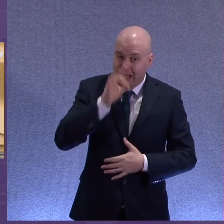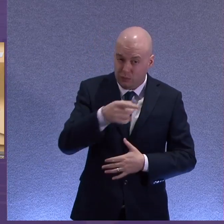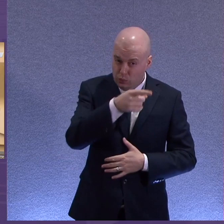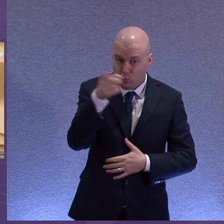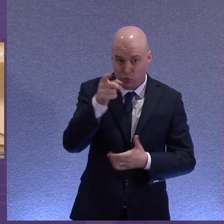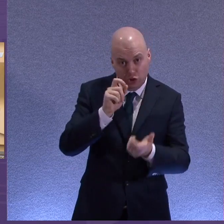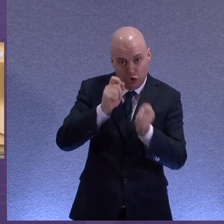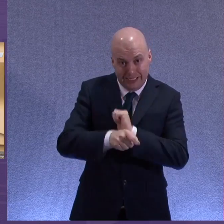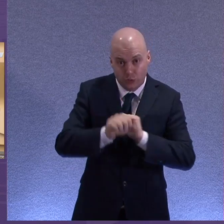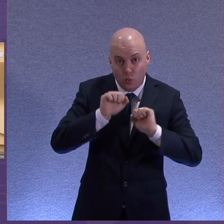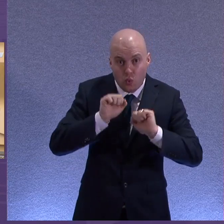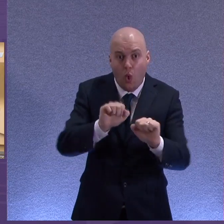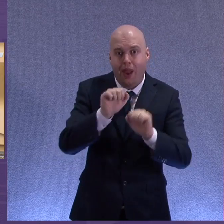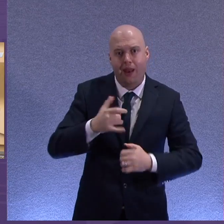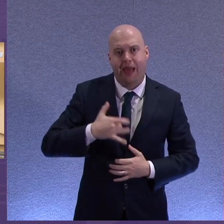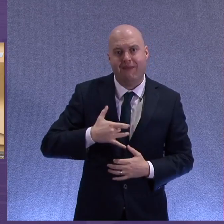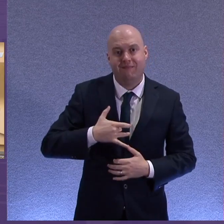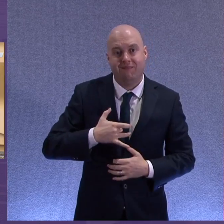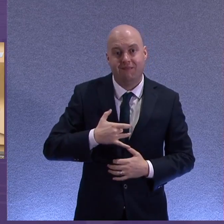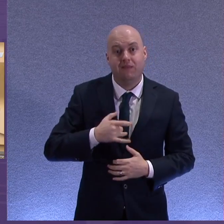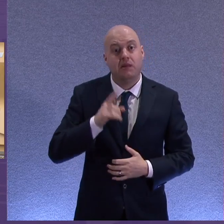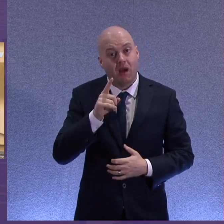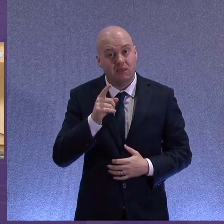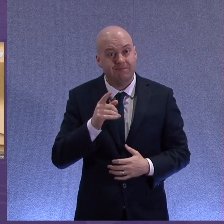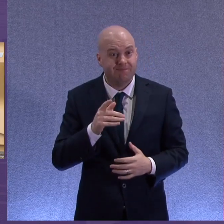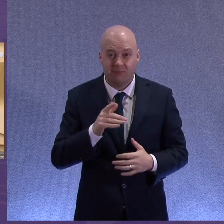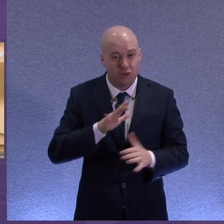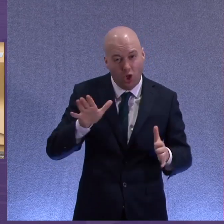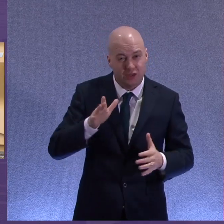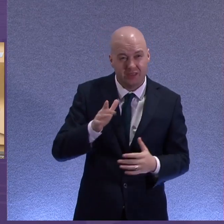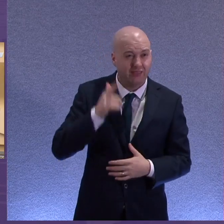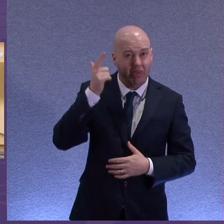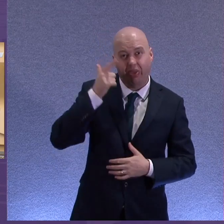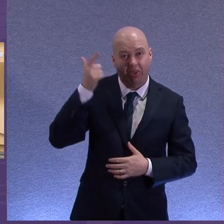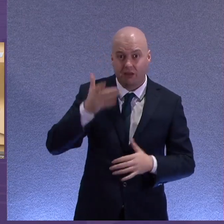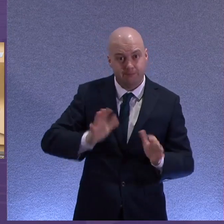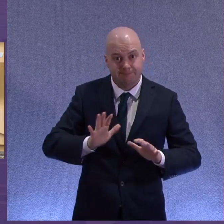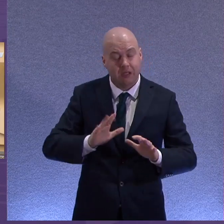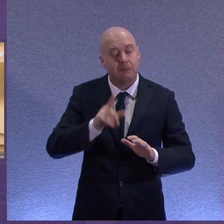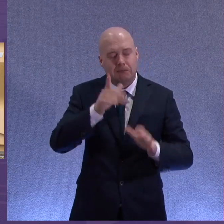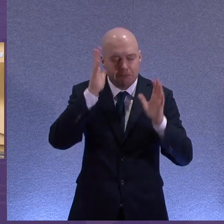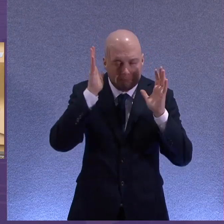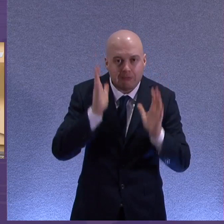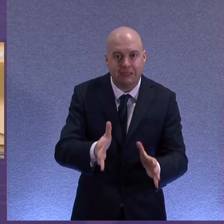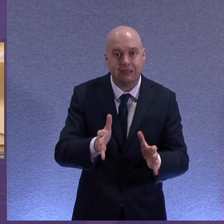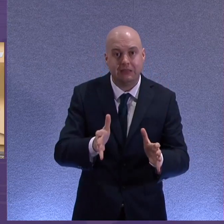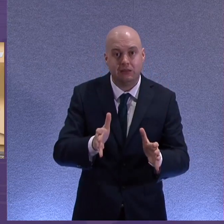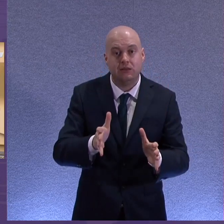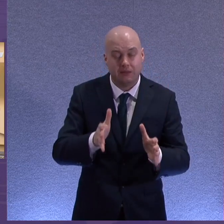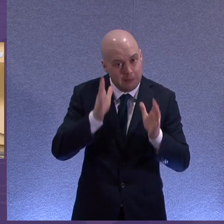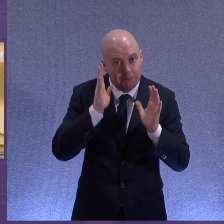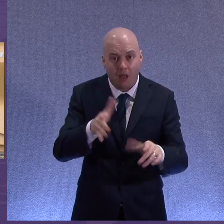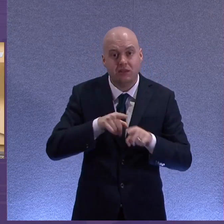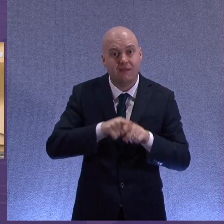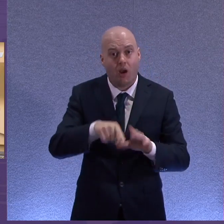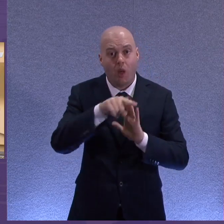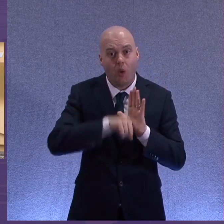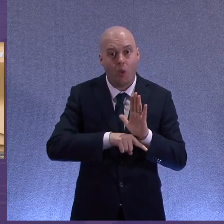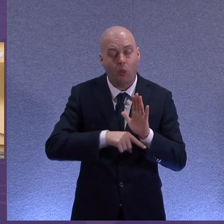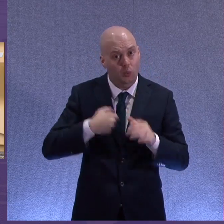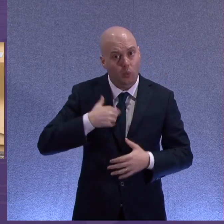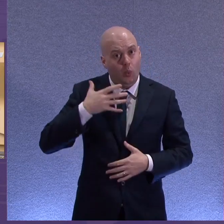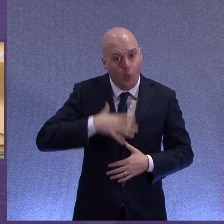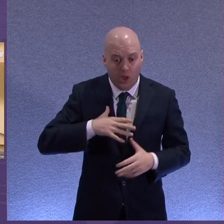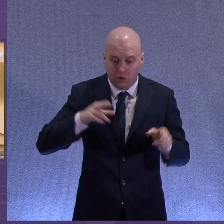are absolutely essential. They are essential to help us slow down as much as we can the spread of this virus. They are essential